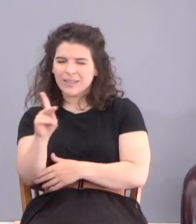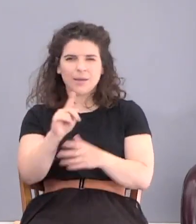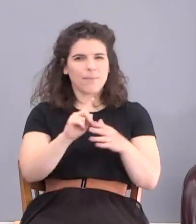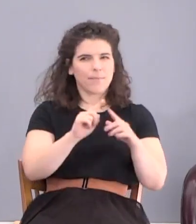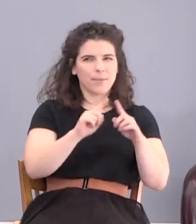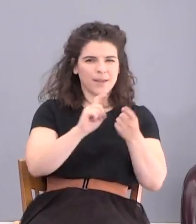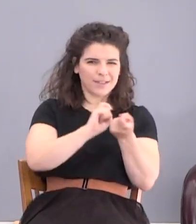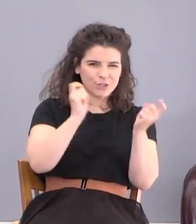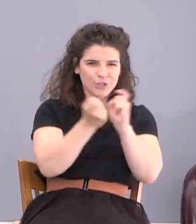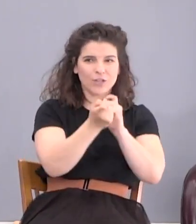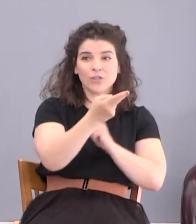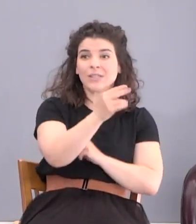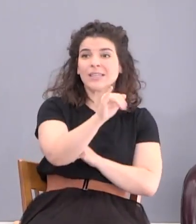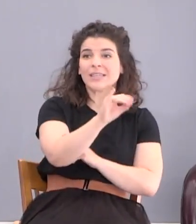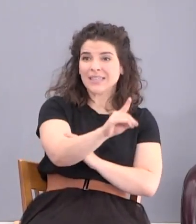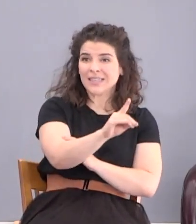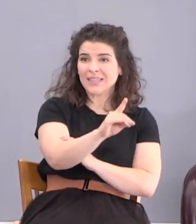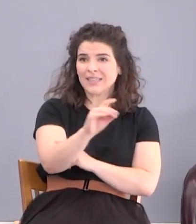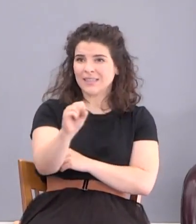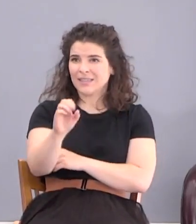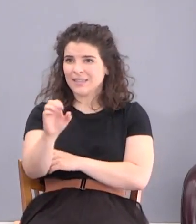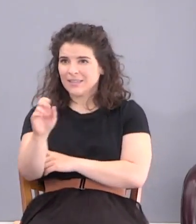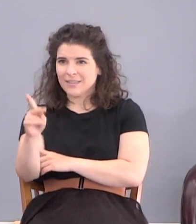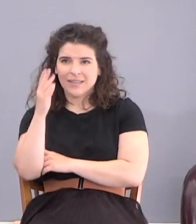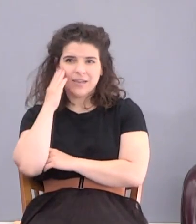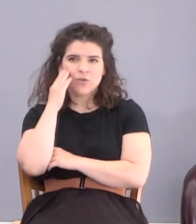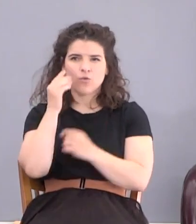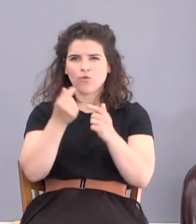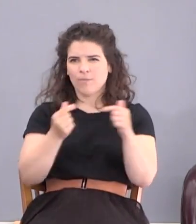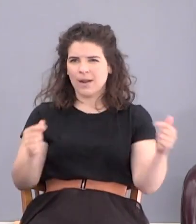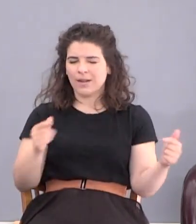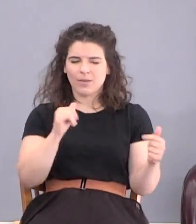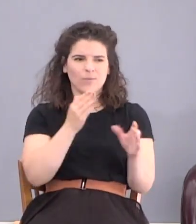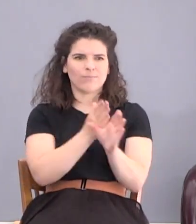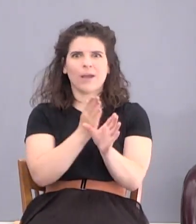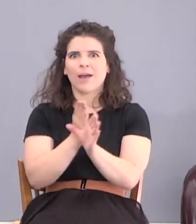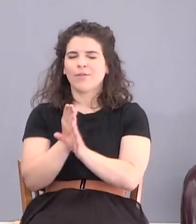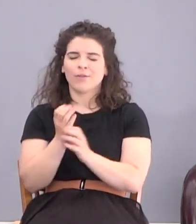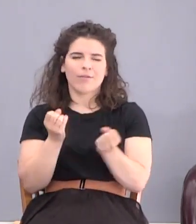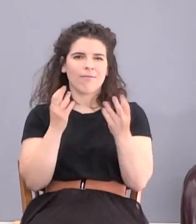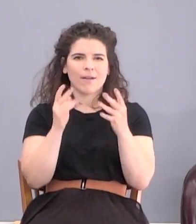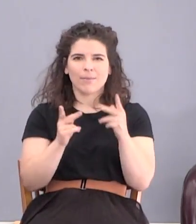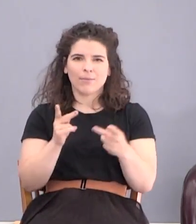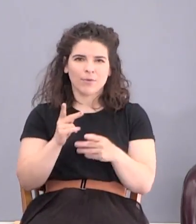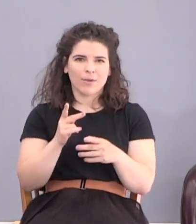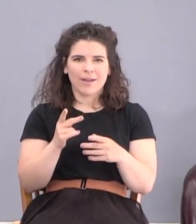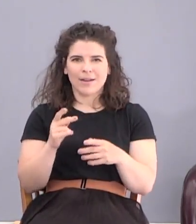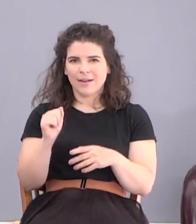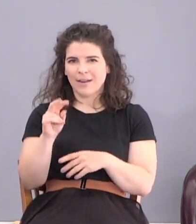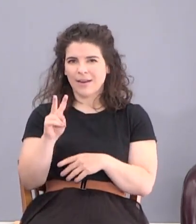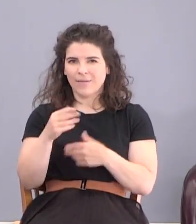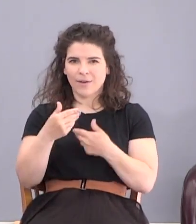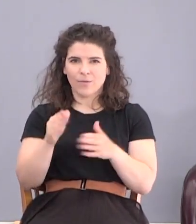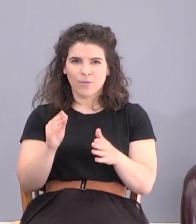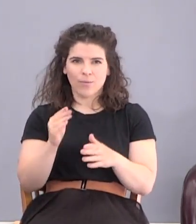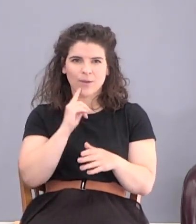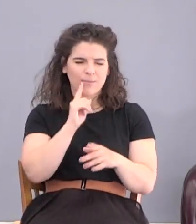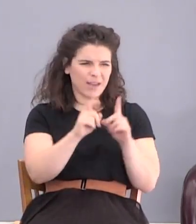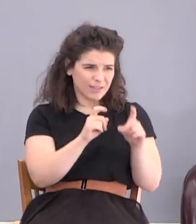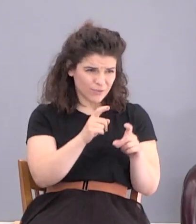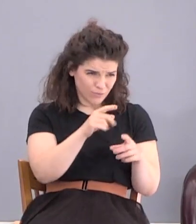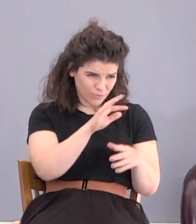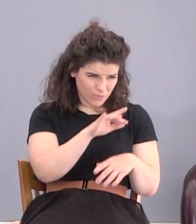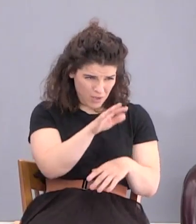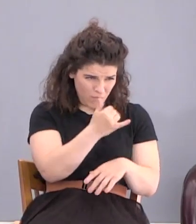verse 3. And I knew grammatically that would annoy everybody. And so far, all the guys in the AV room keep asking me if I spelled it wrong.